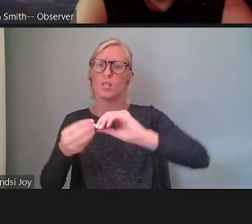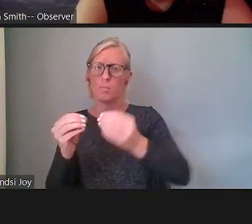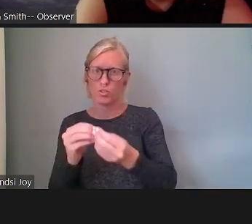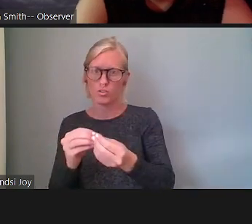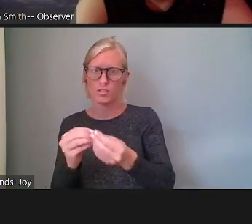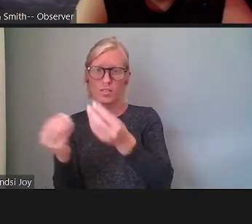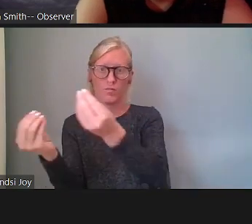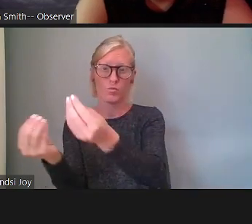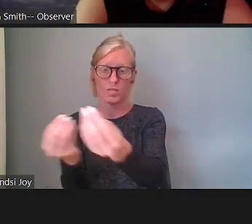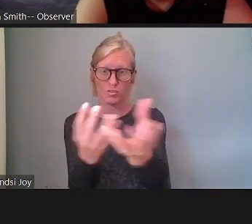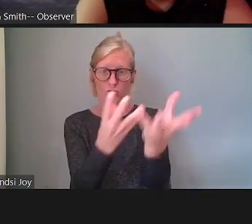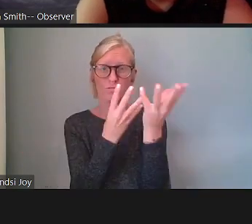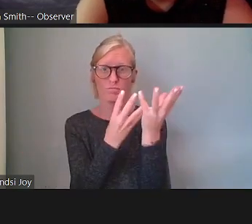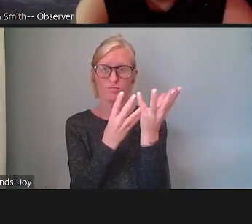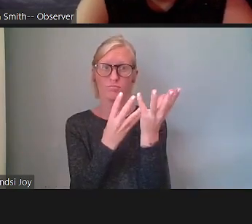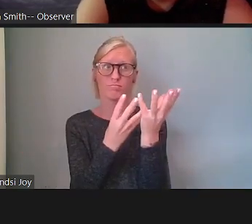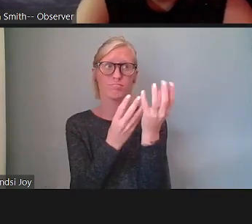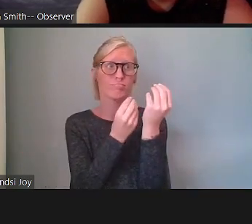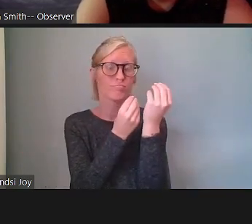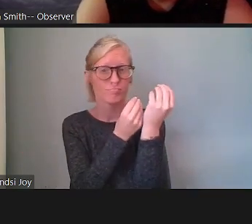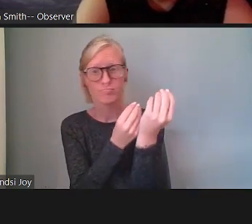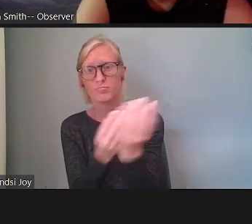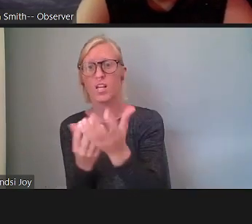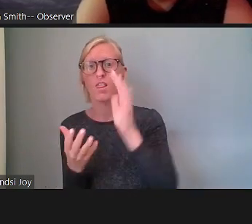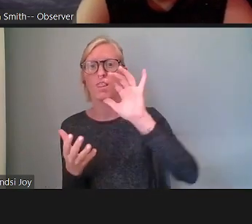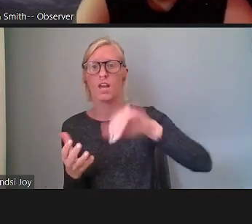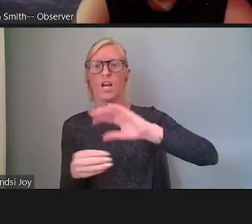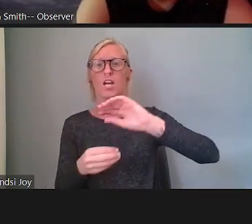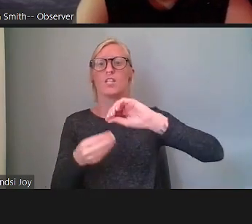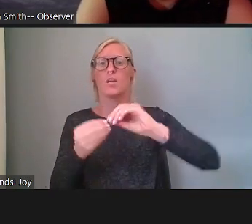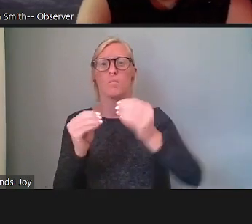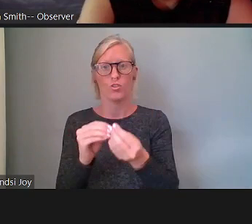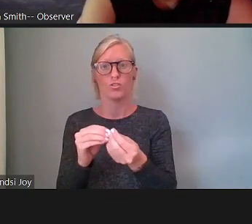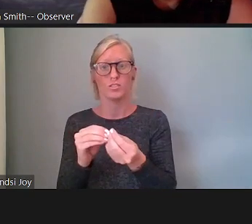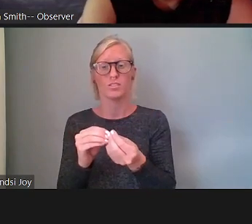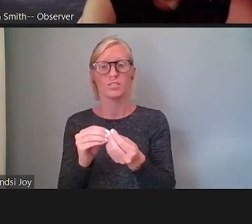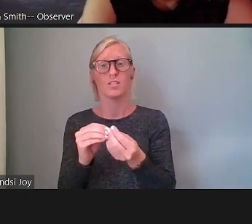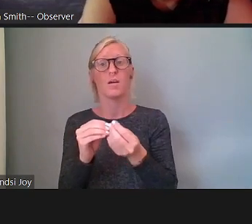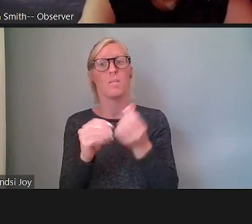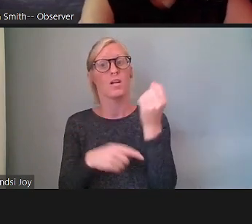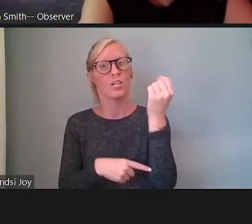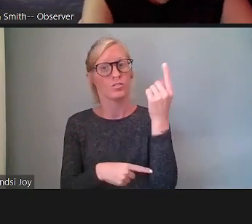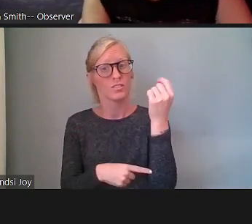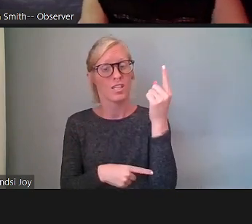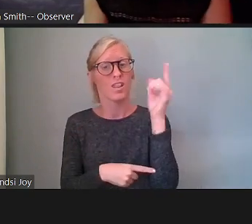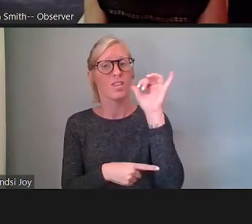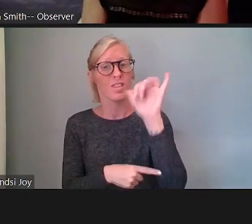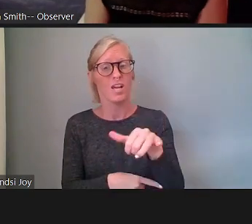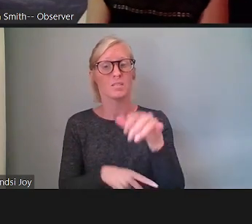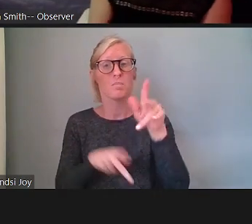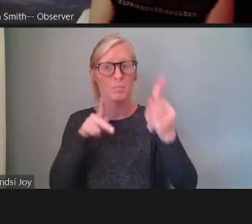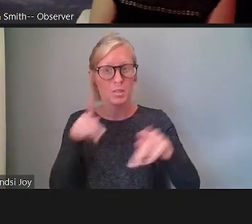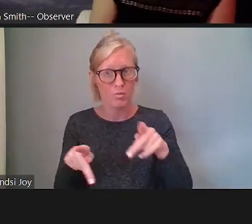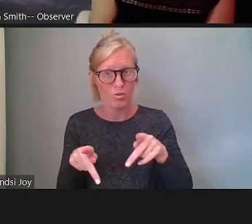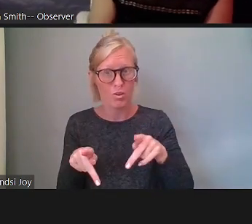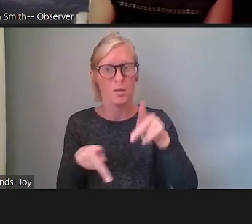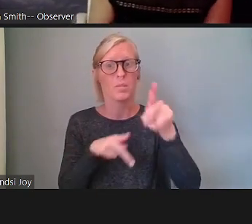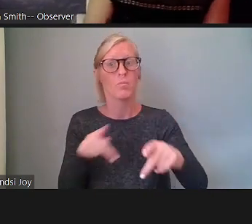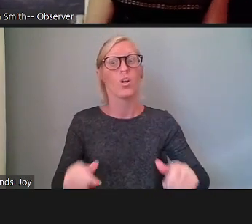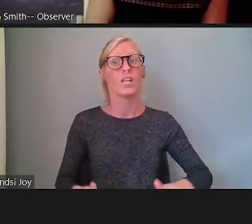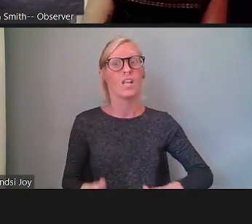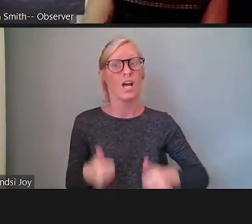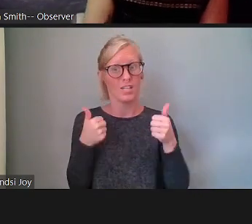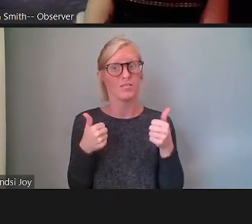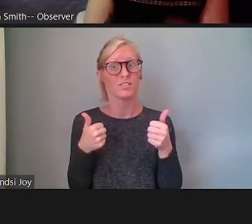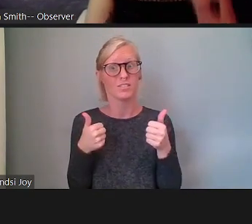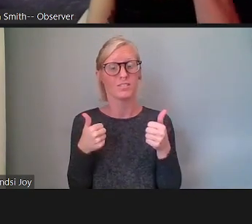coming through, these are numbers, but we are talking about people and people's lives. So that is just something to reflect